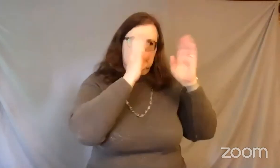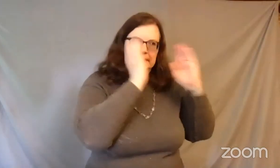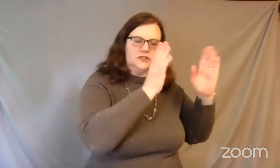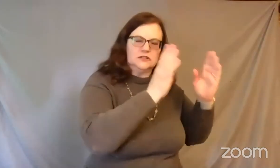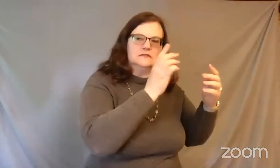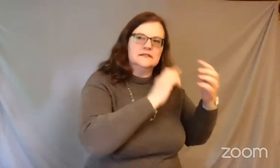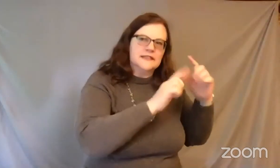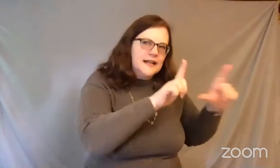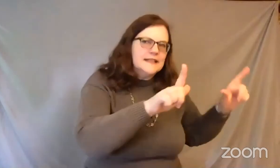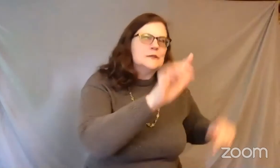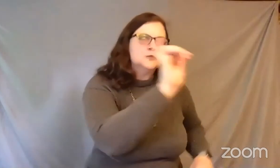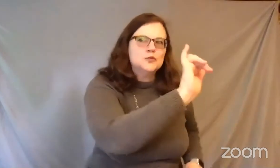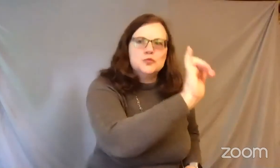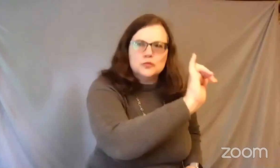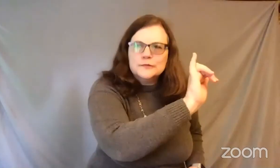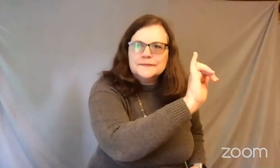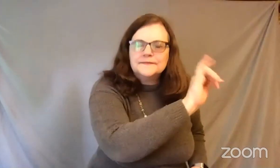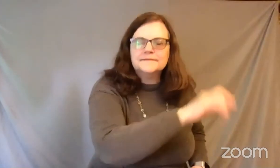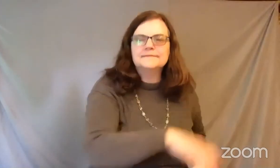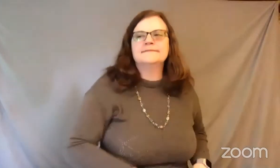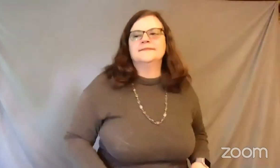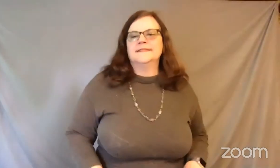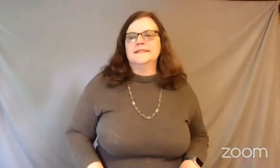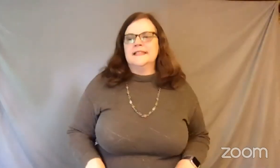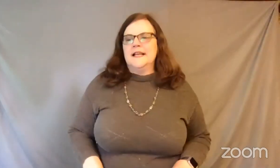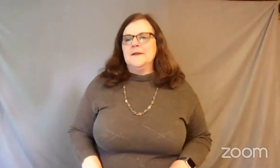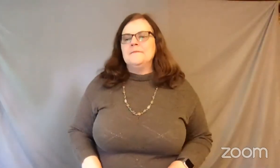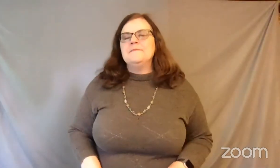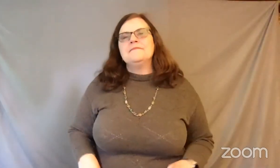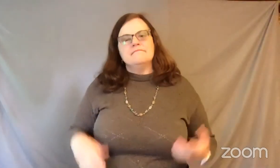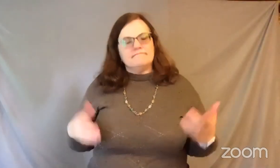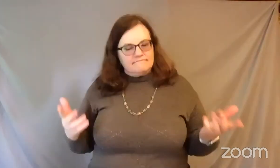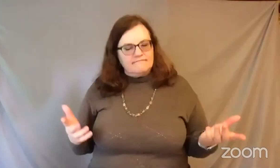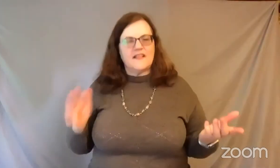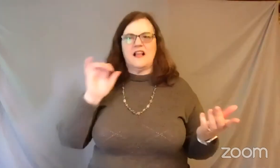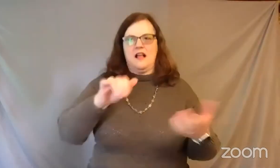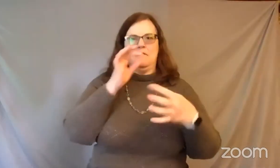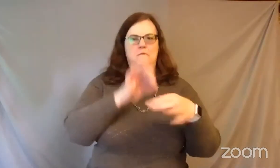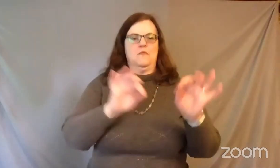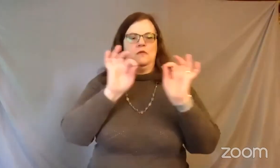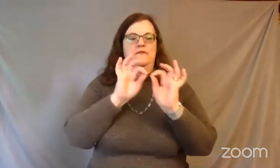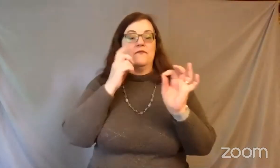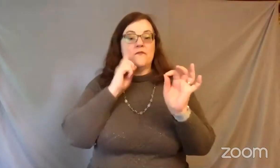What properties are shared? And for that reason, it's important that sign language be attended to as well.